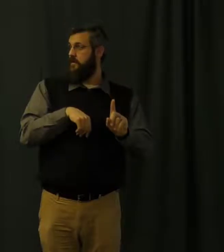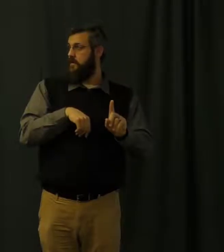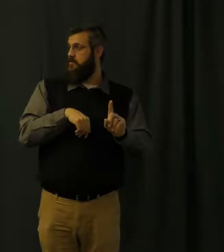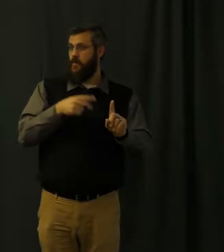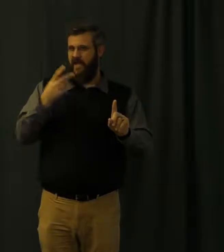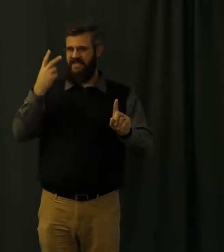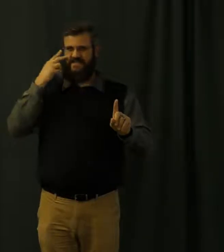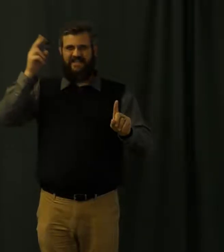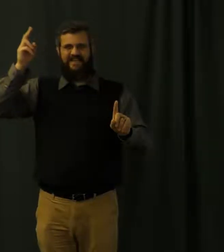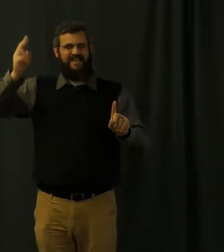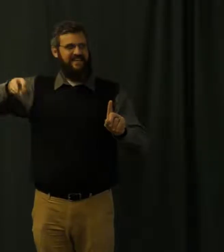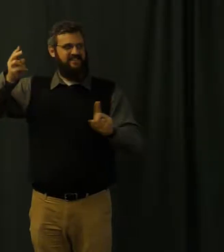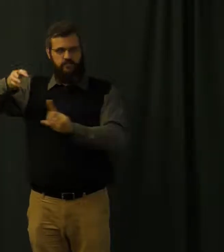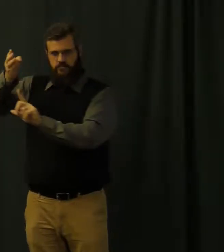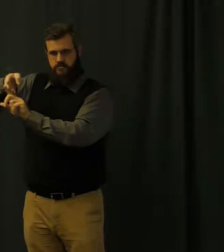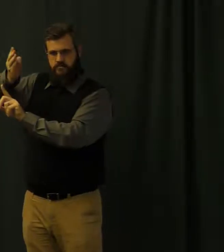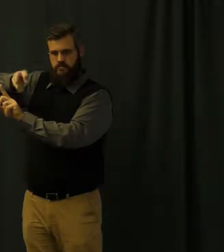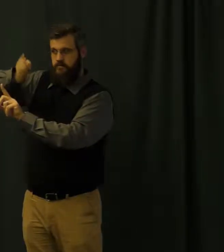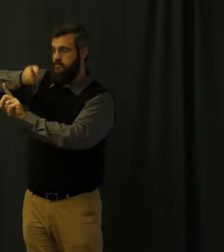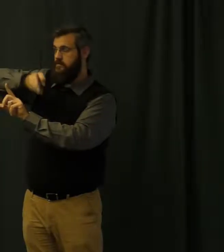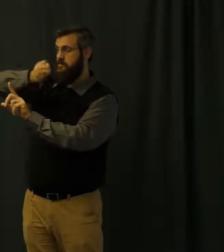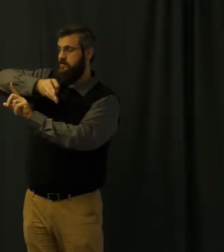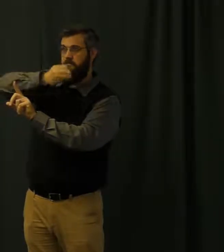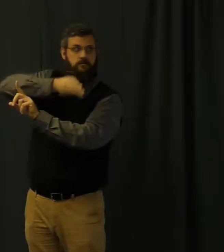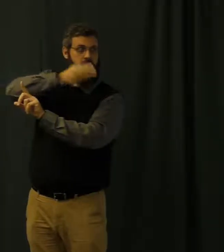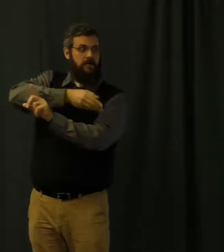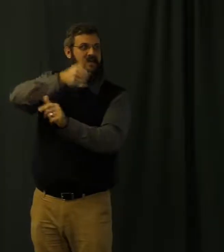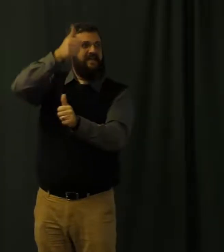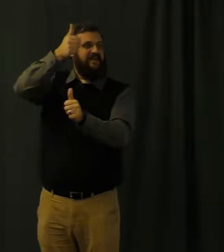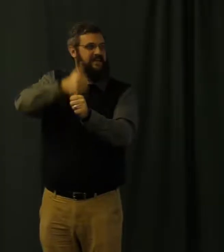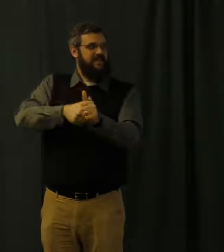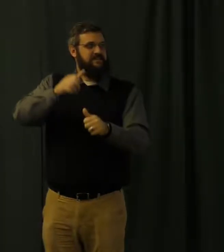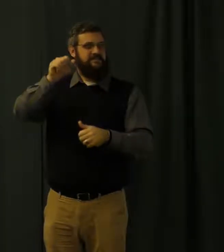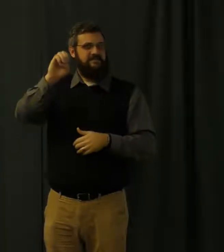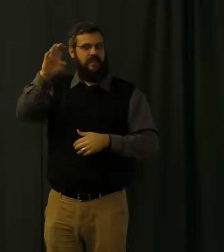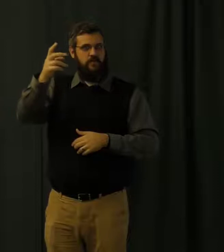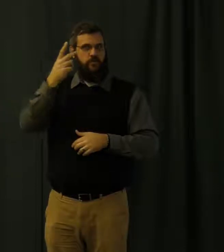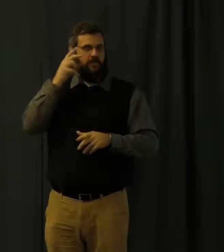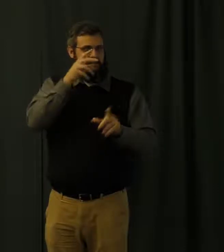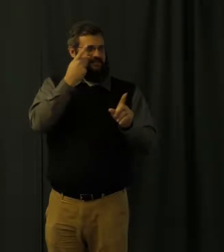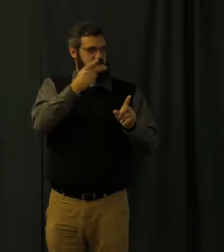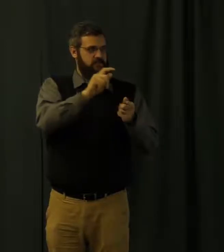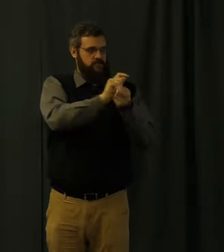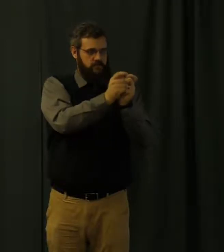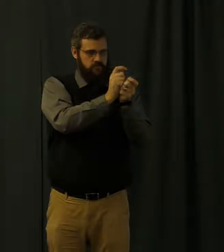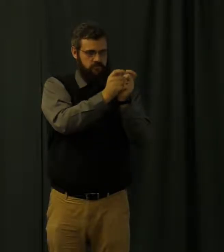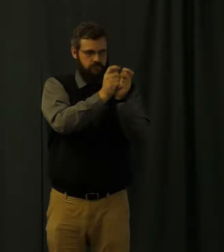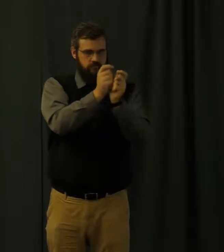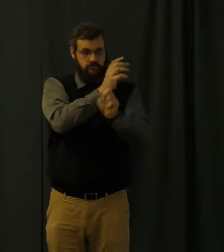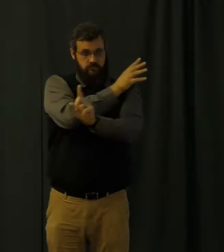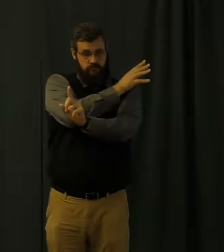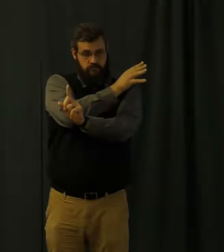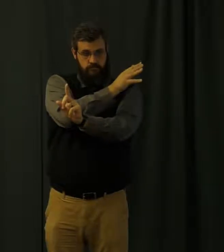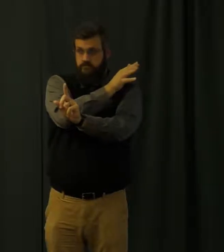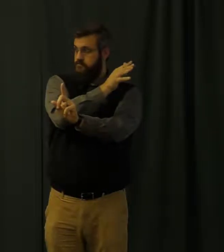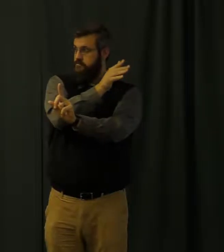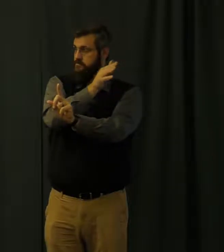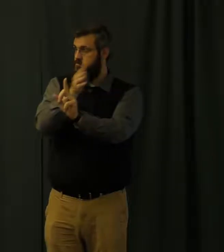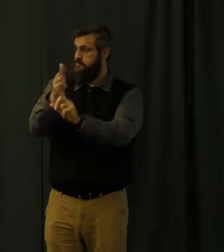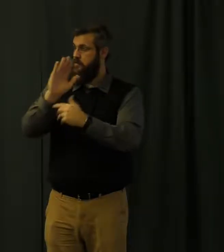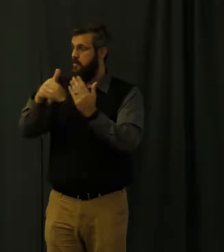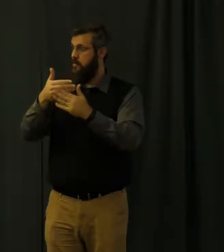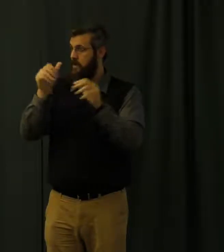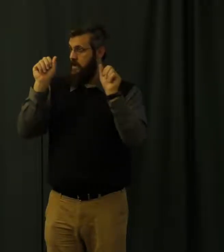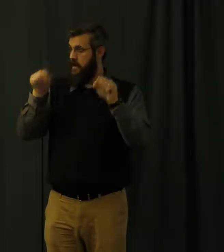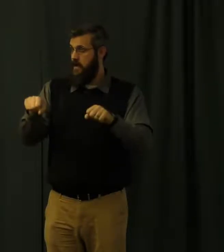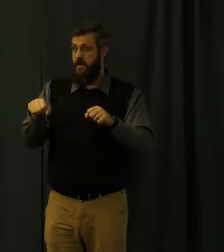see, like, basically second by second, every change that was made on that document, okay? And